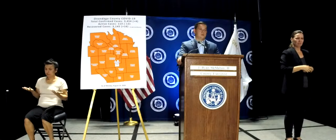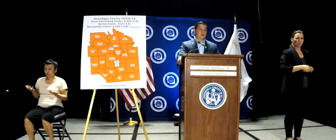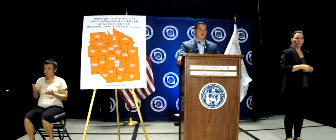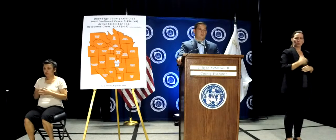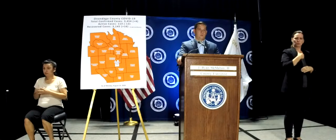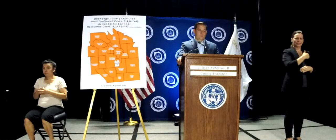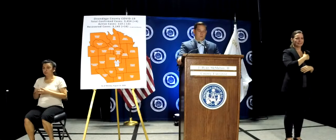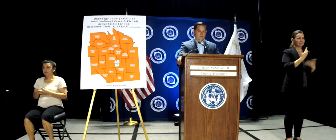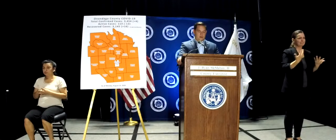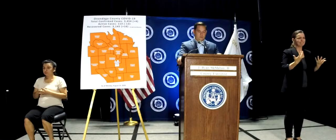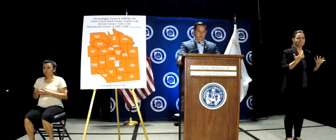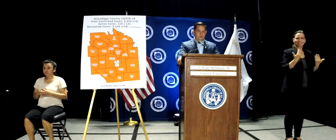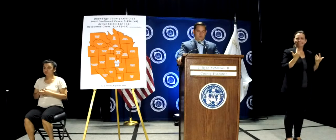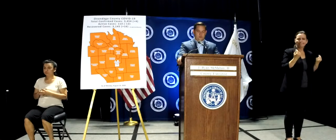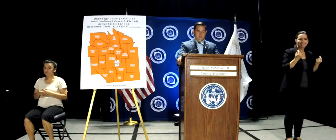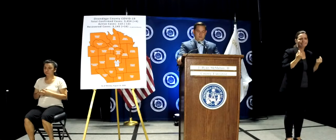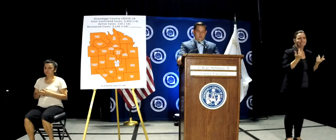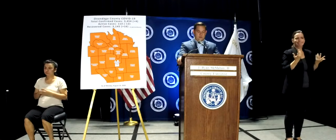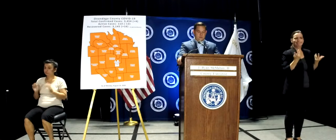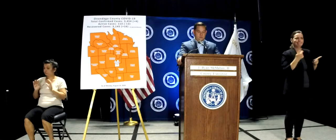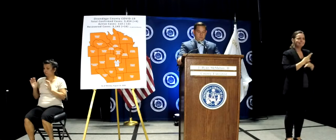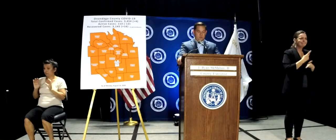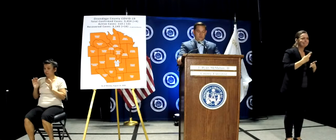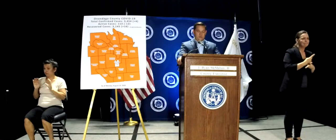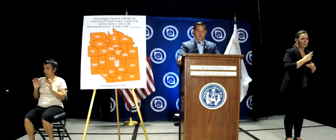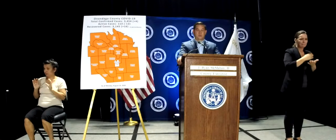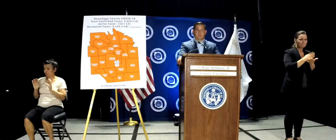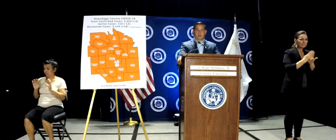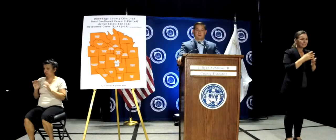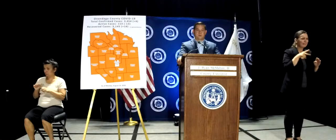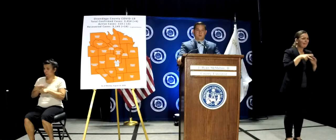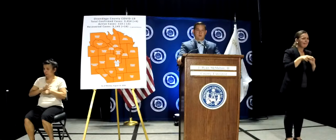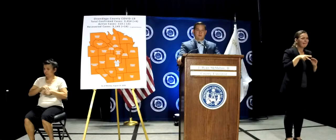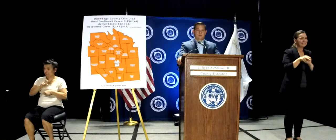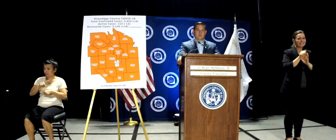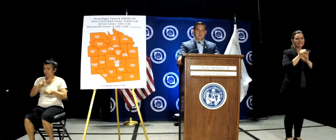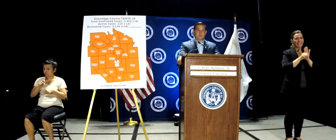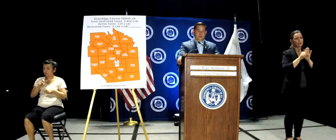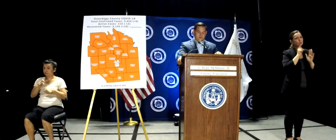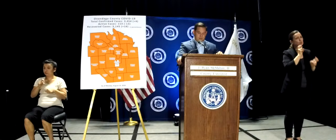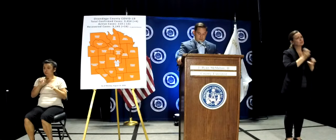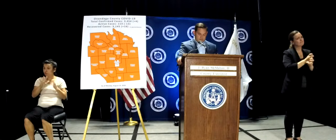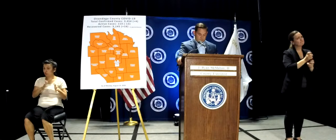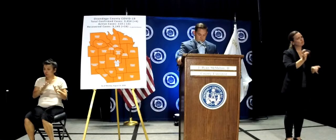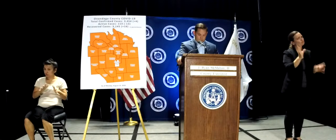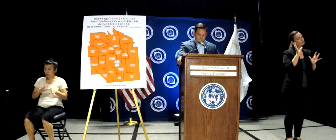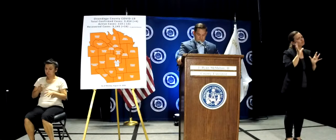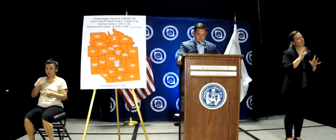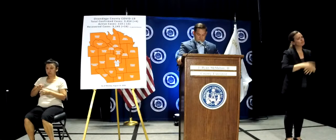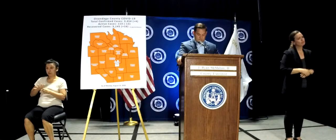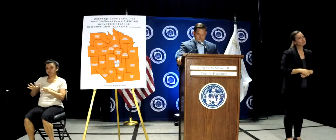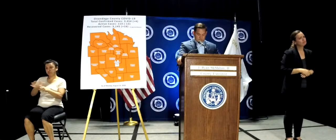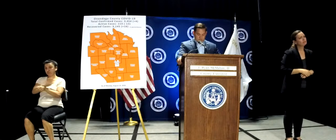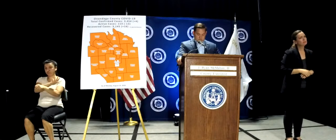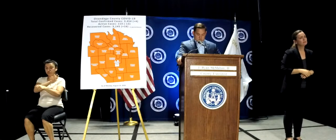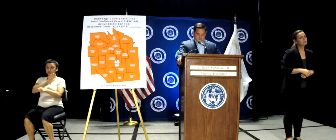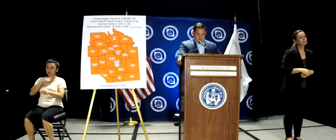items, we would have had our third straight budgetary surplus as we did in 2018 and